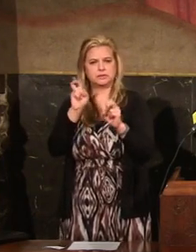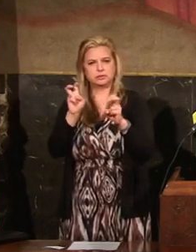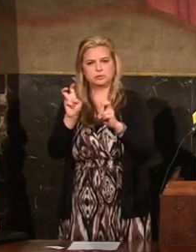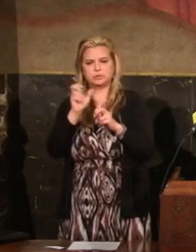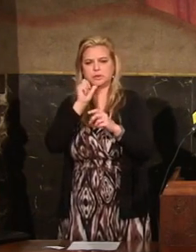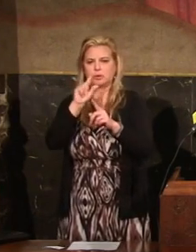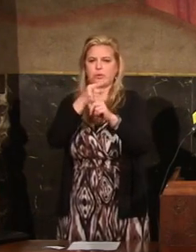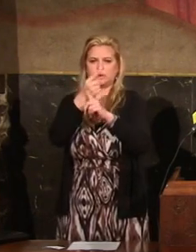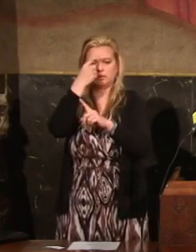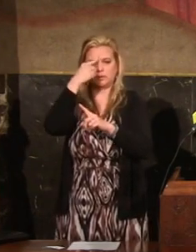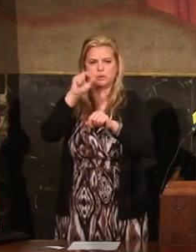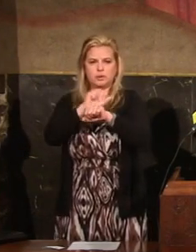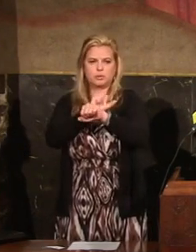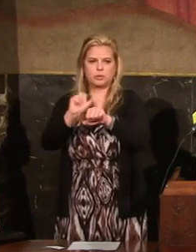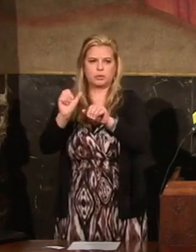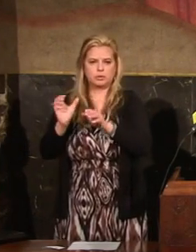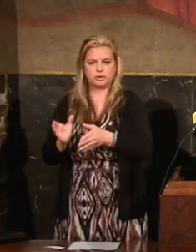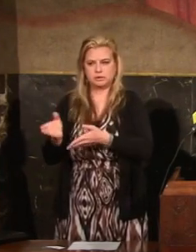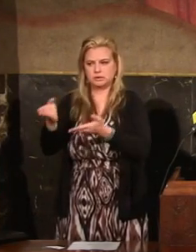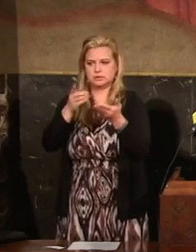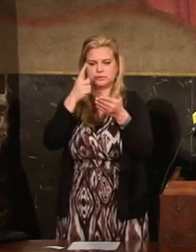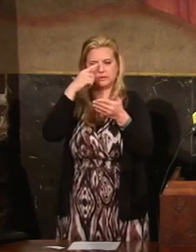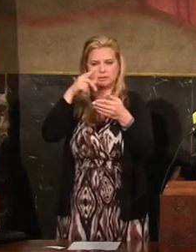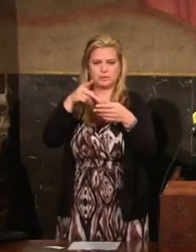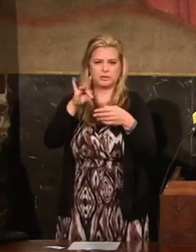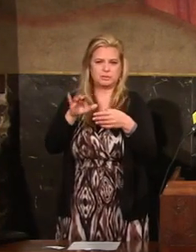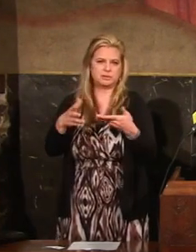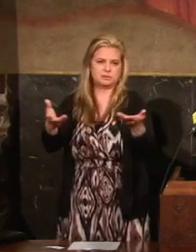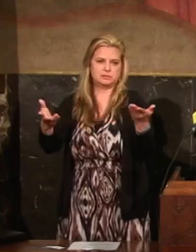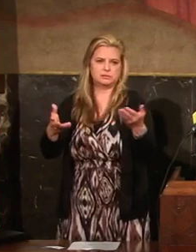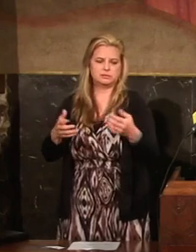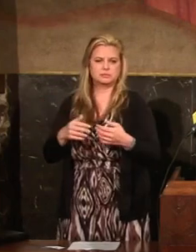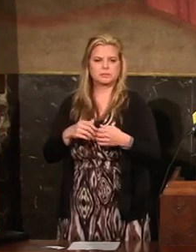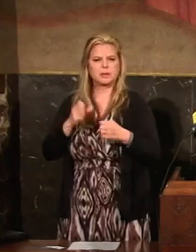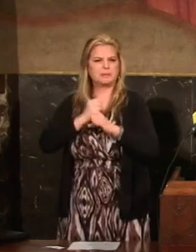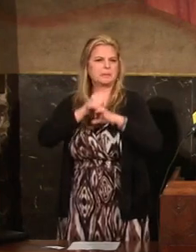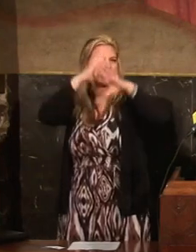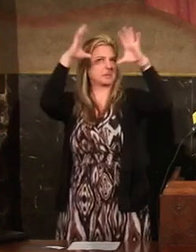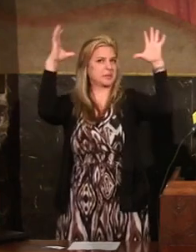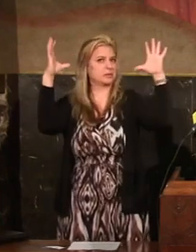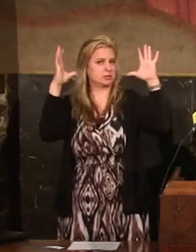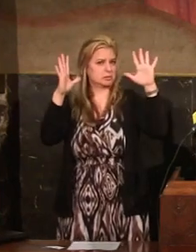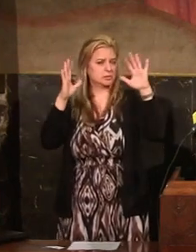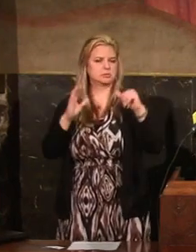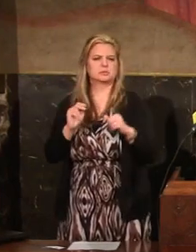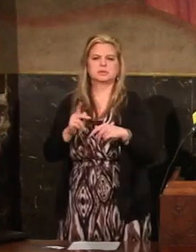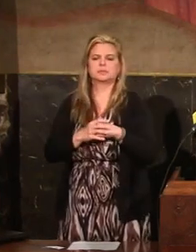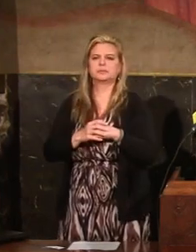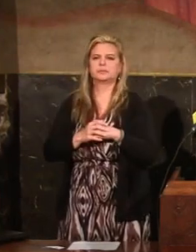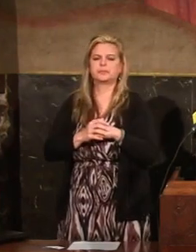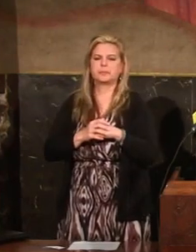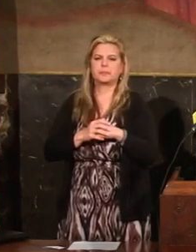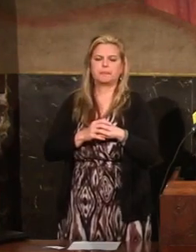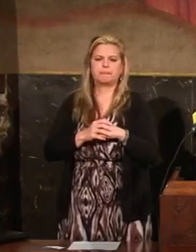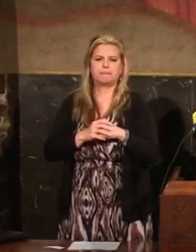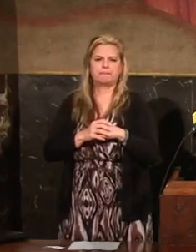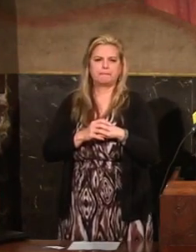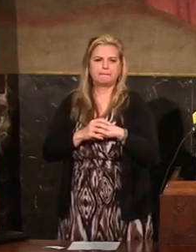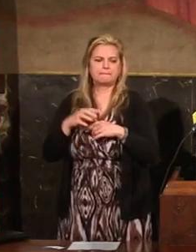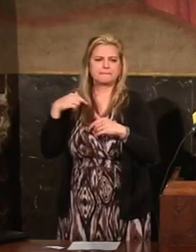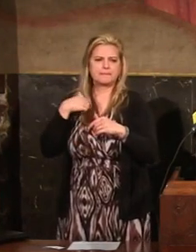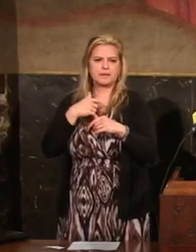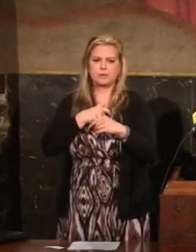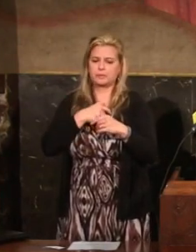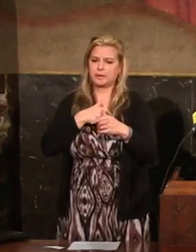but the public. So let me kind of put things, the big picture for us is that currently, and we've